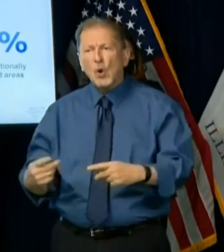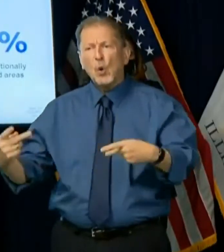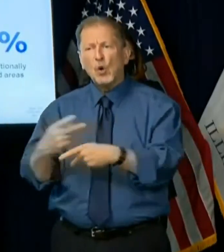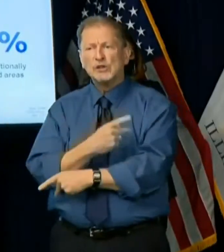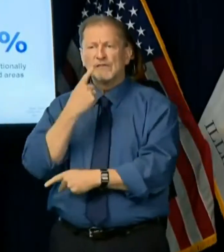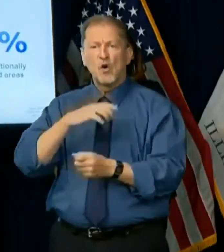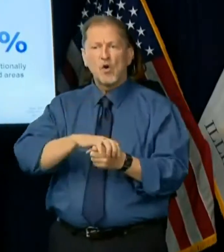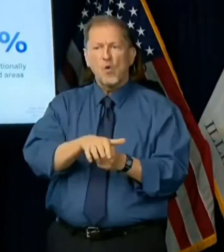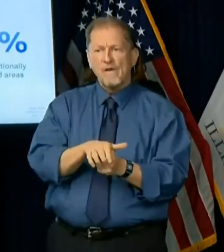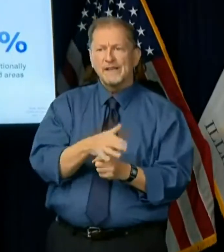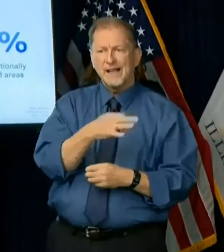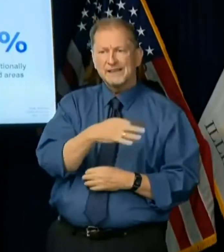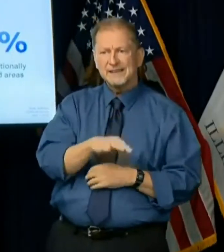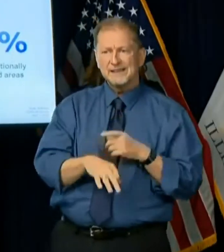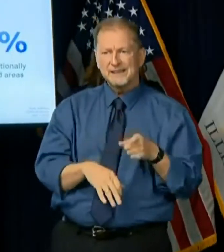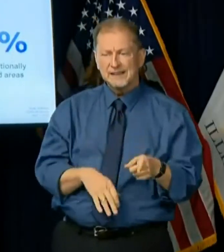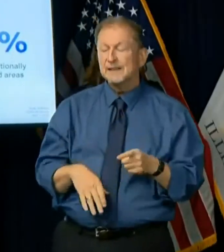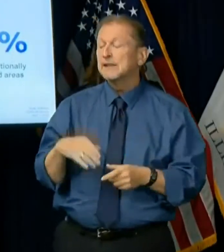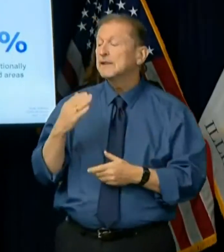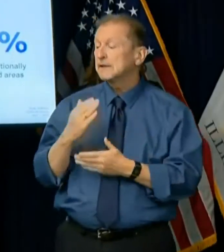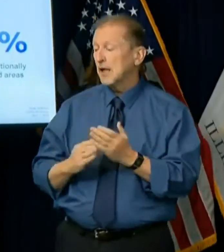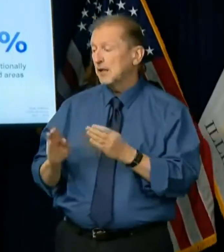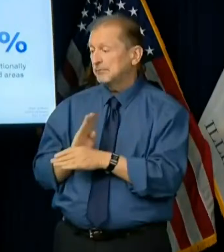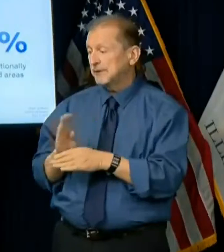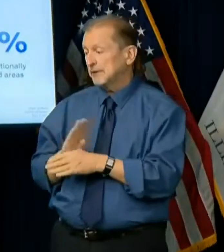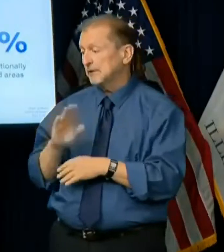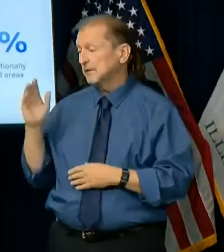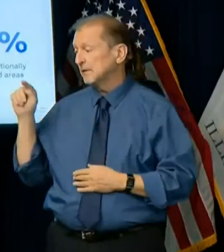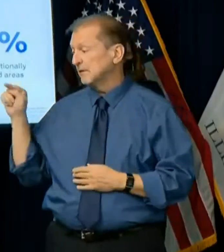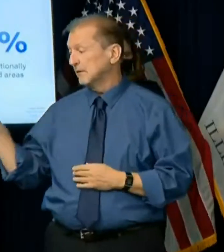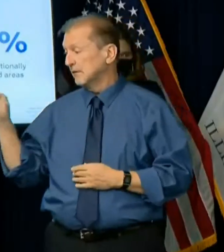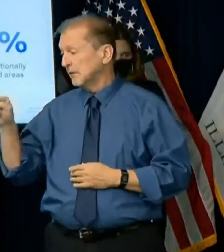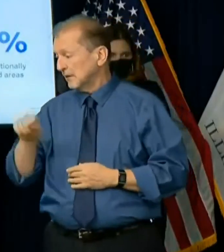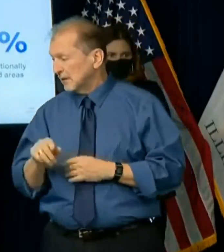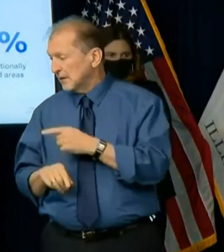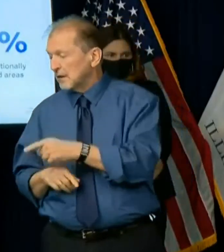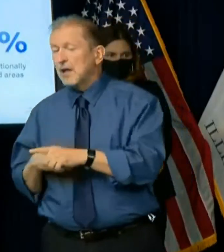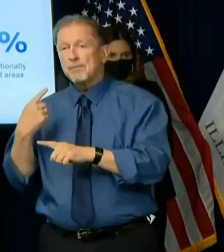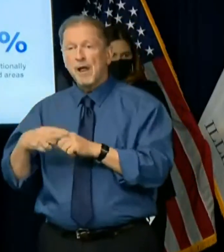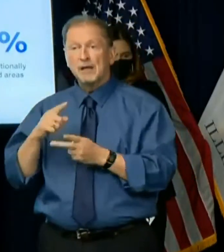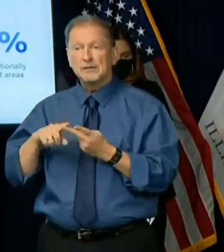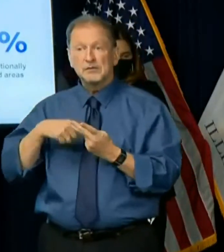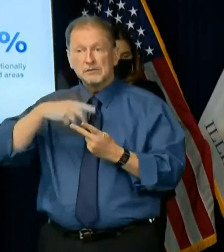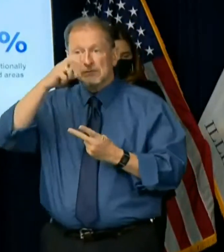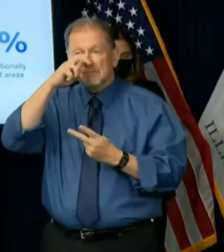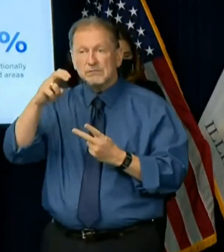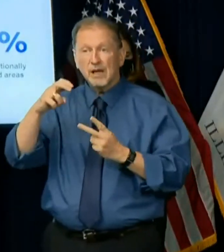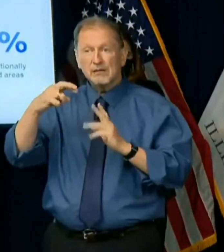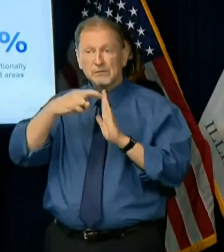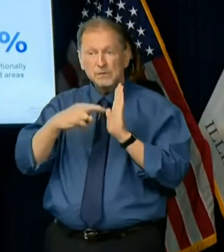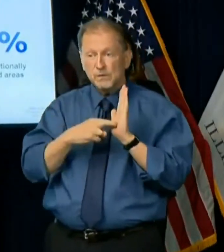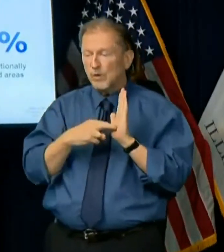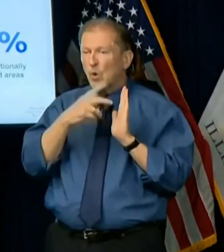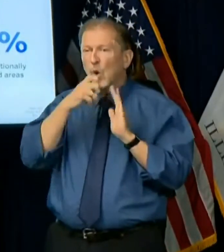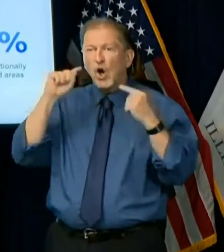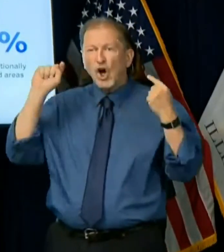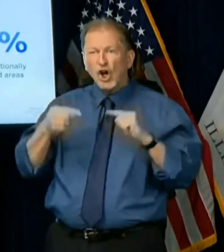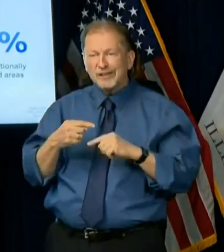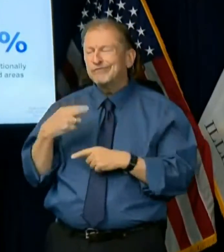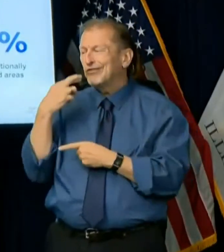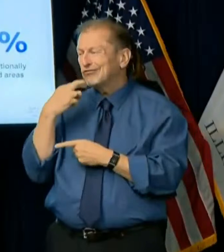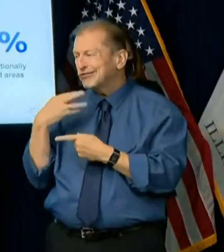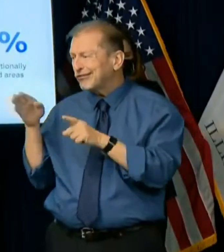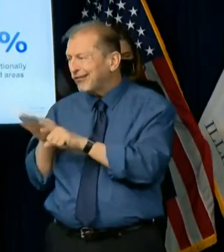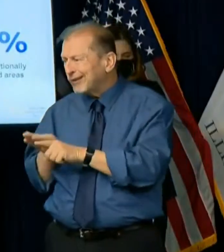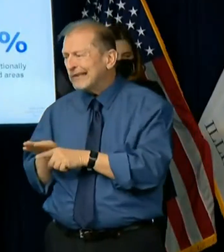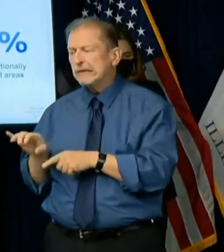This includes helping industry sectors impacted most by our mitigations: restaurants, taverns, movie